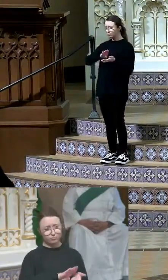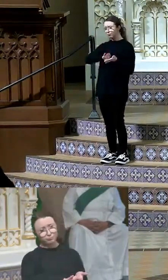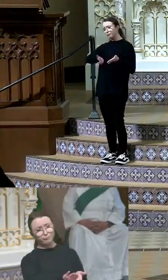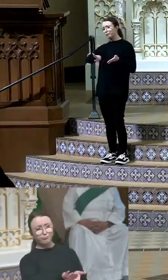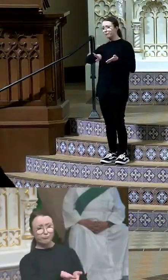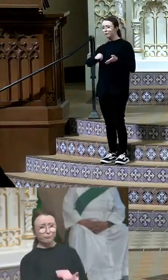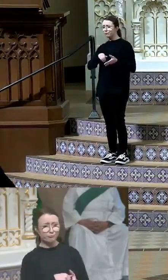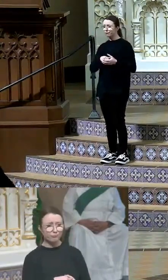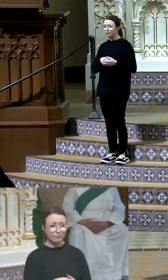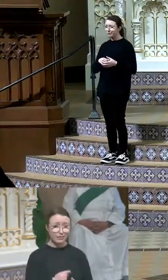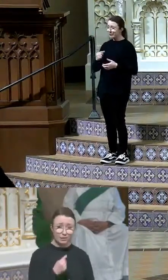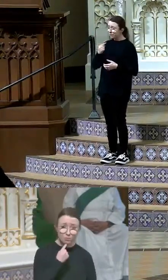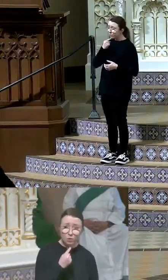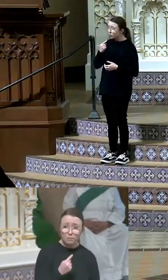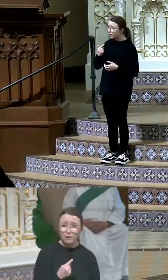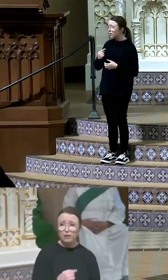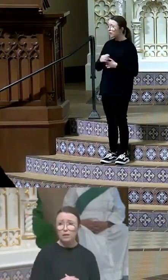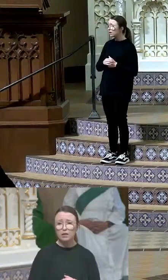disappointments,